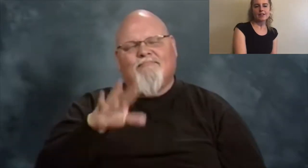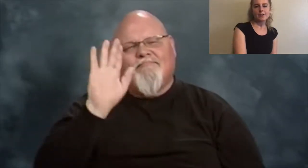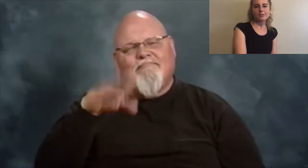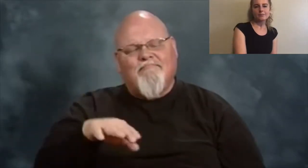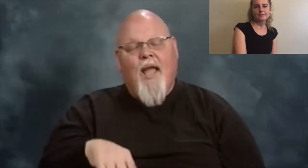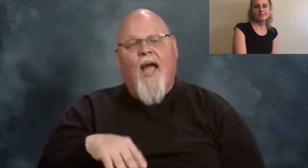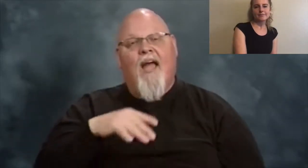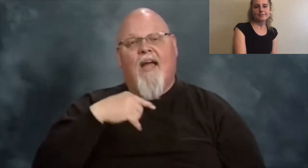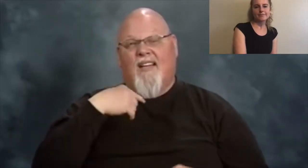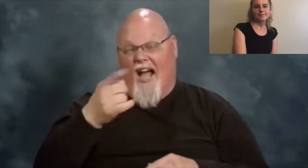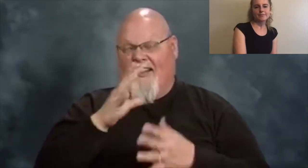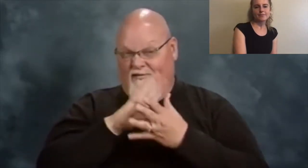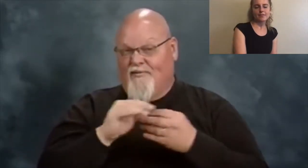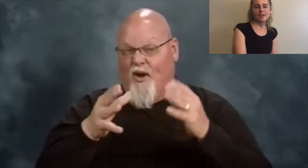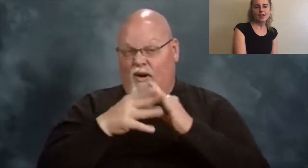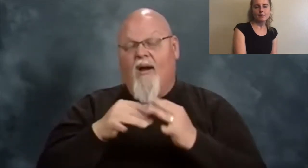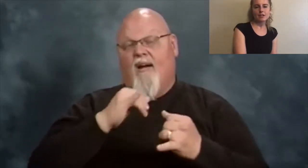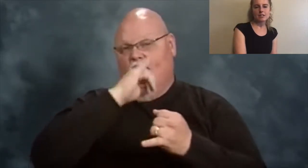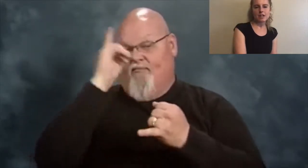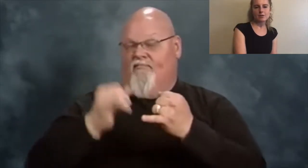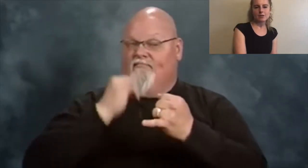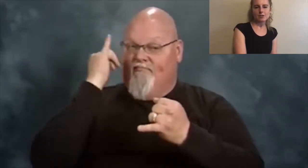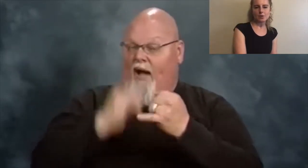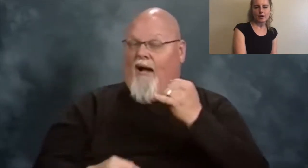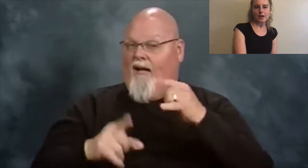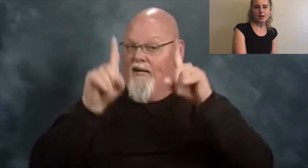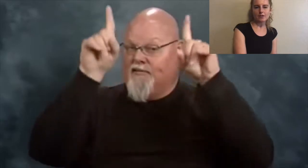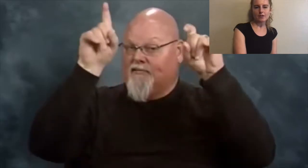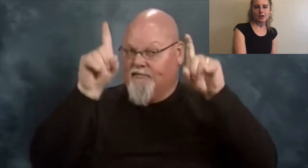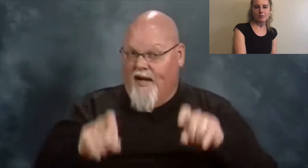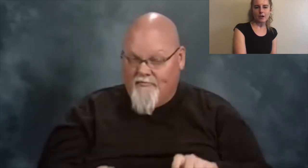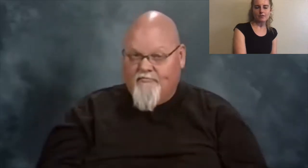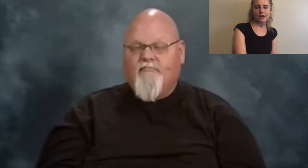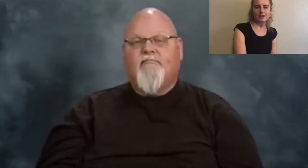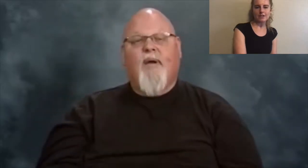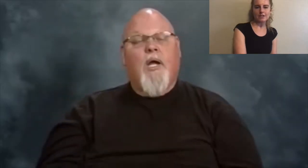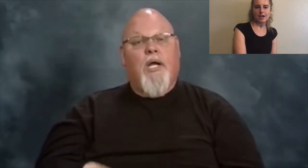Hello. I'm going to tell you a story about a final exam.